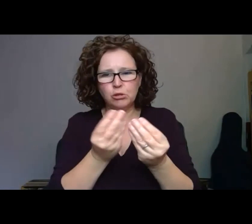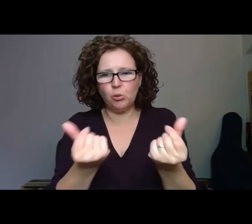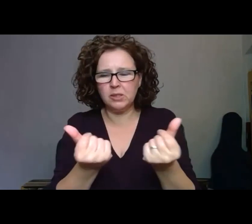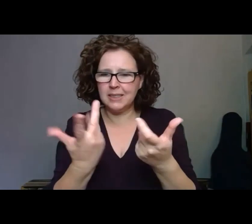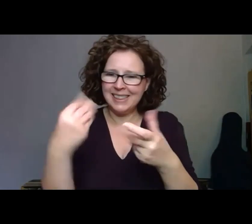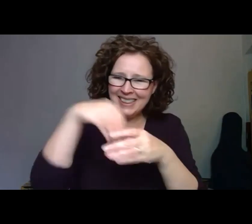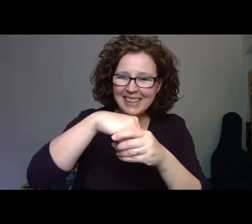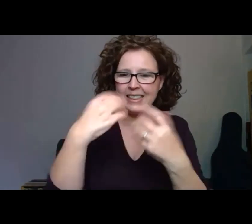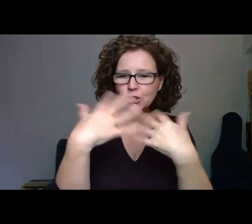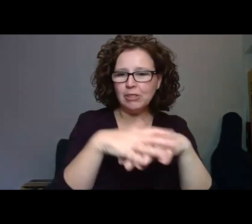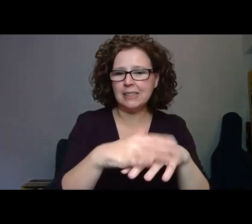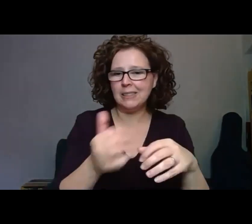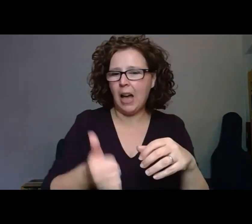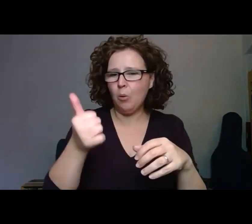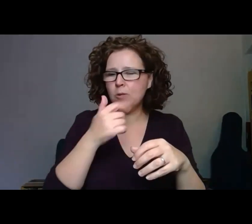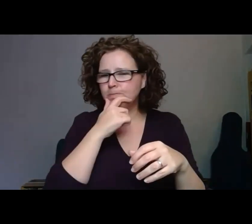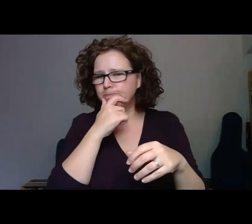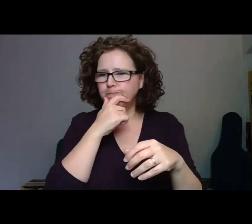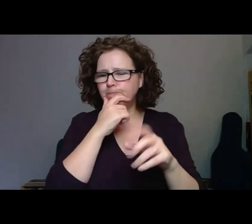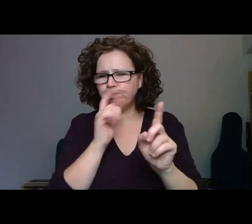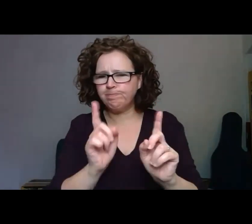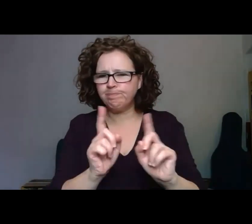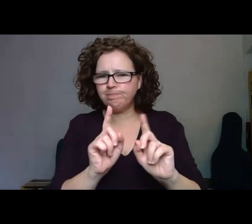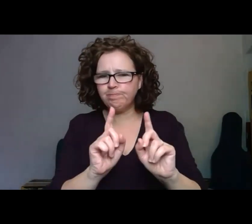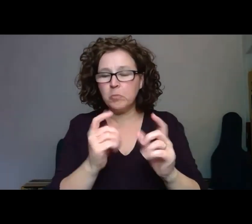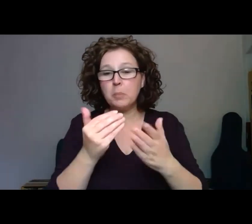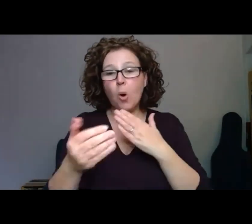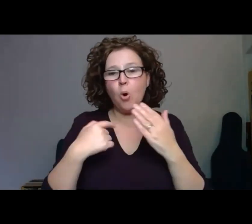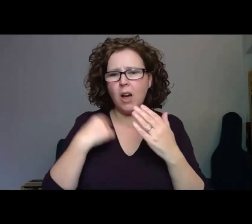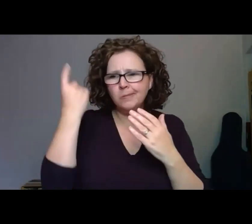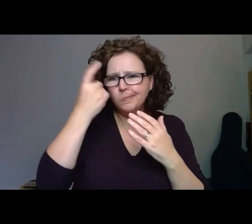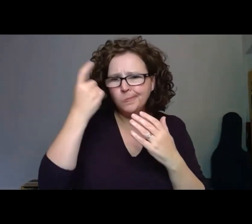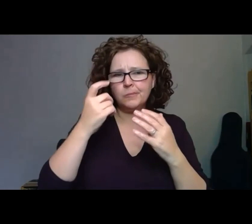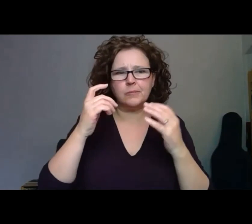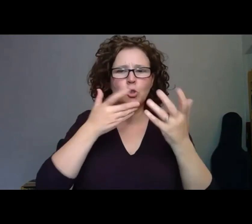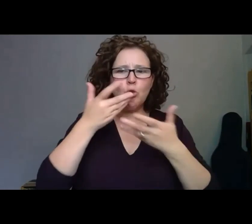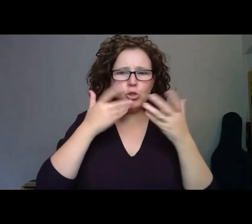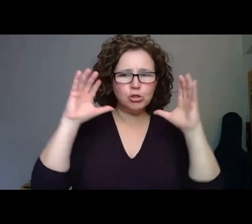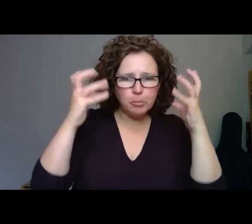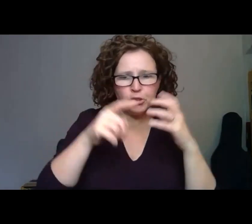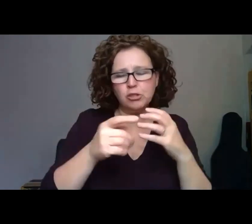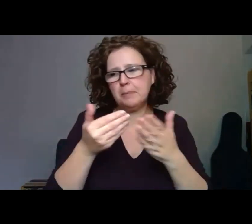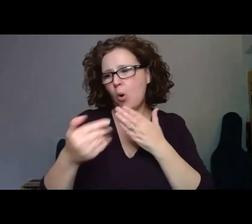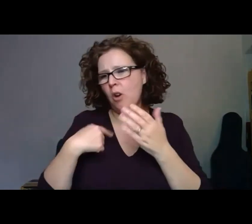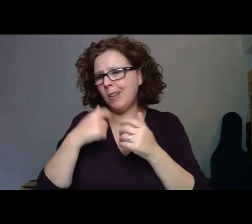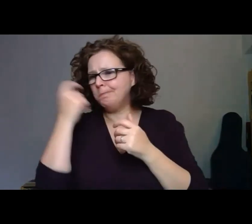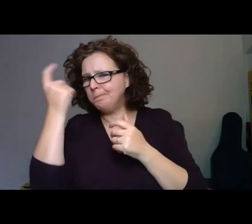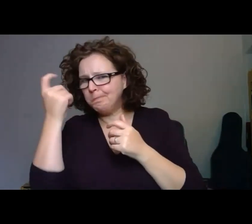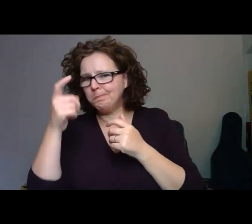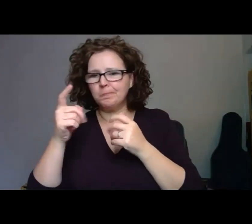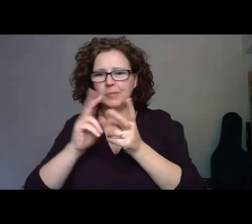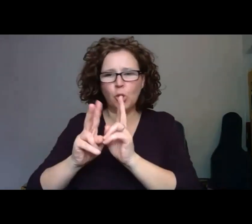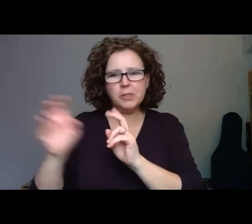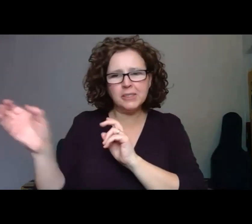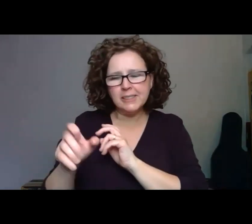create audio description or work with sign language interpreters, the more I